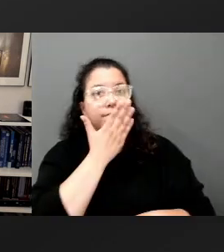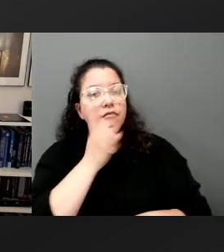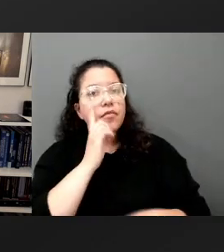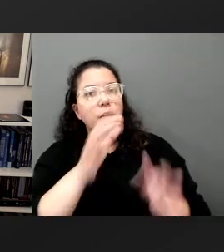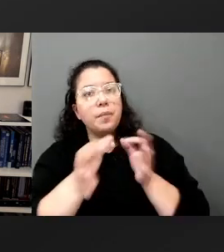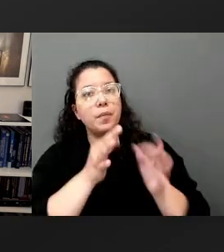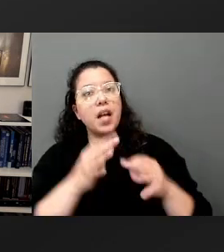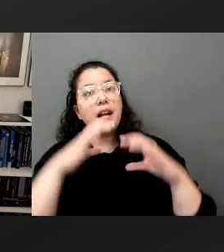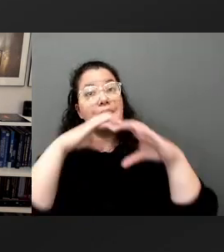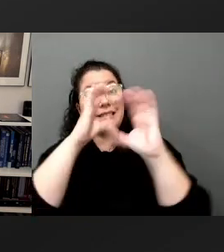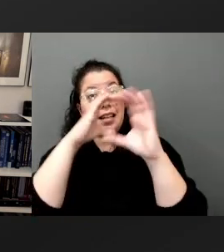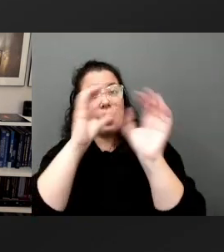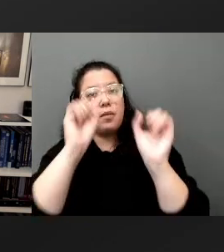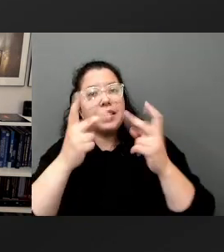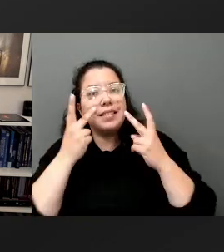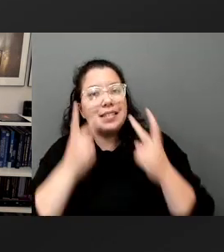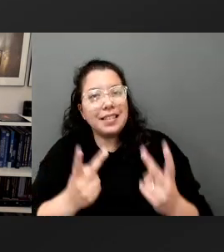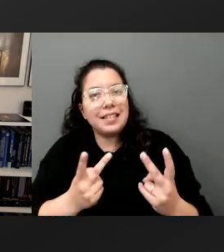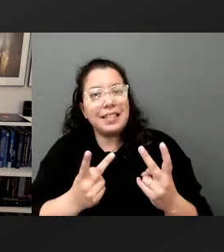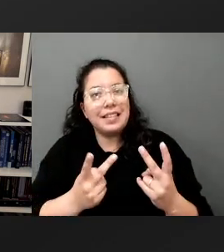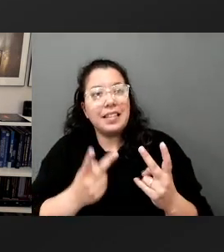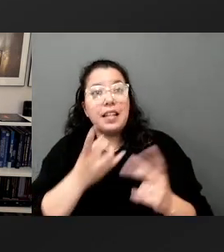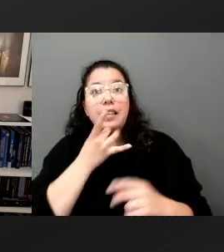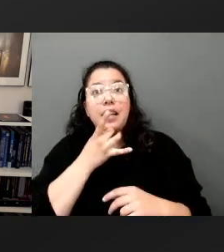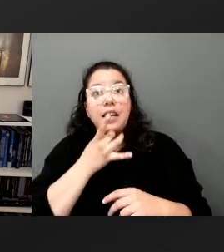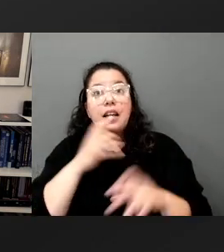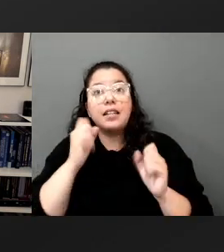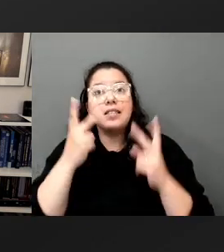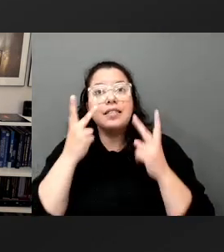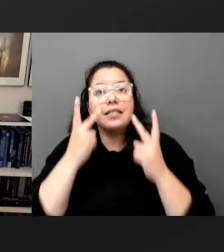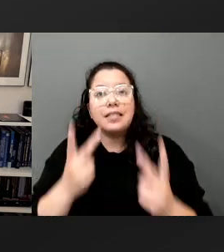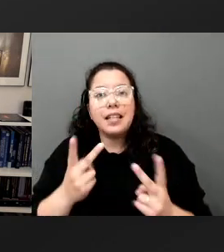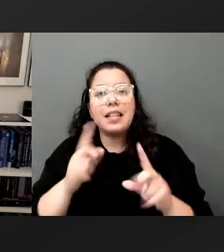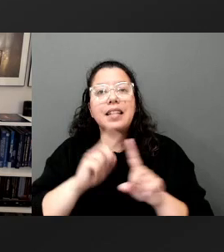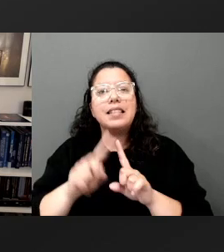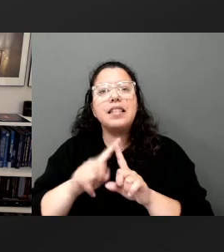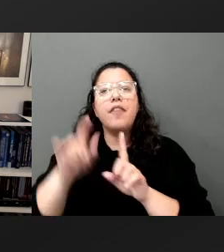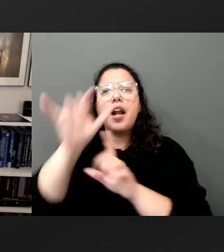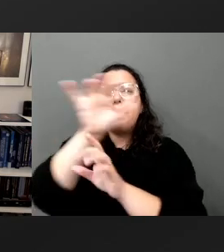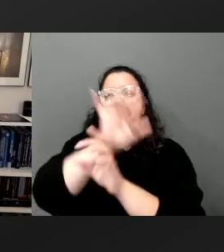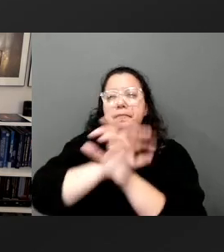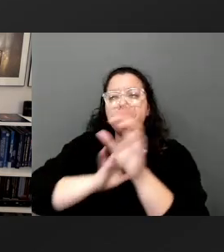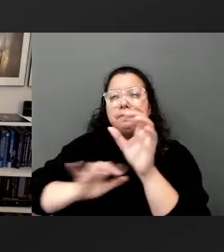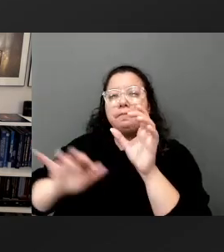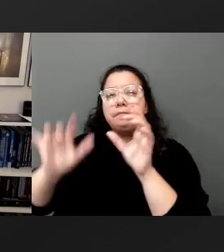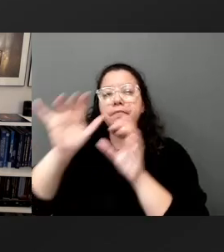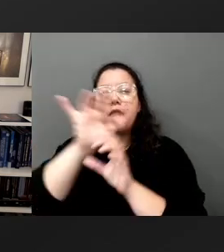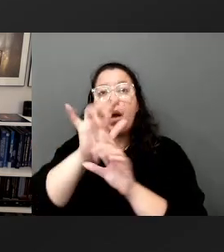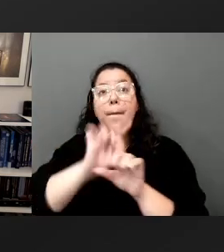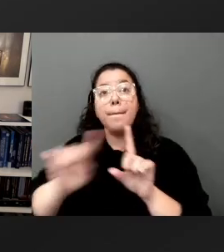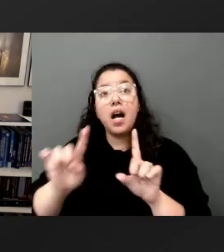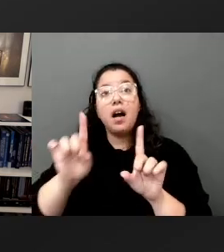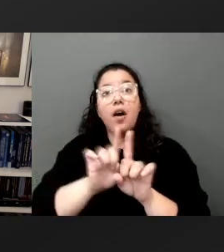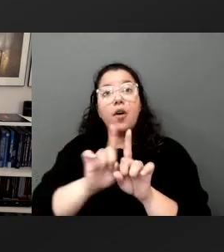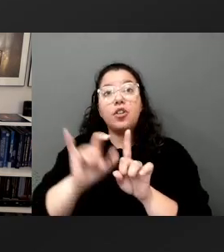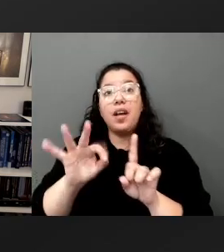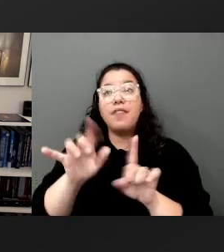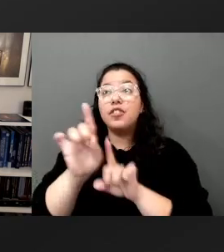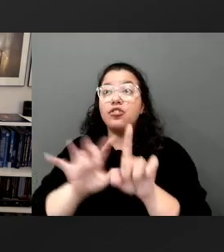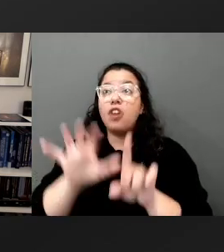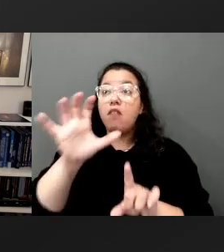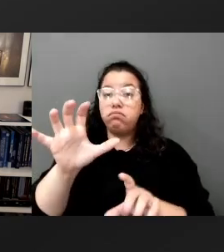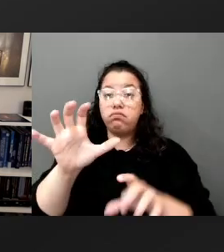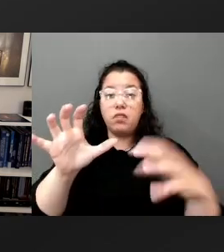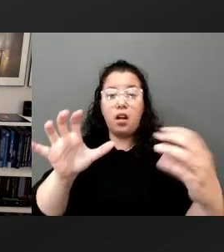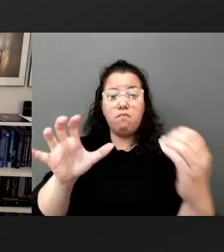the signatures of different molecules in the atmosphere, but it also can detect the planet when it passes in front of a star. And